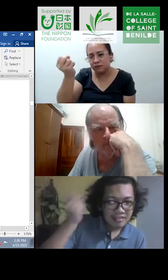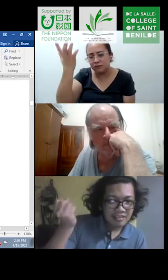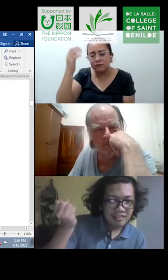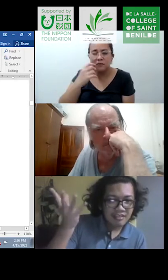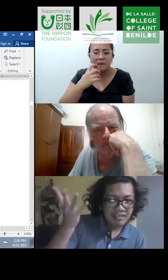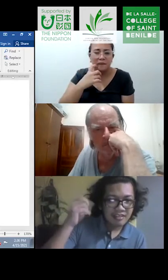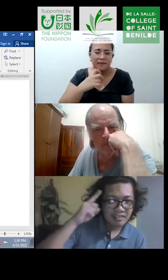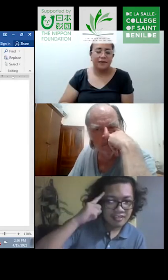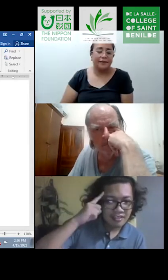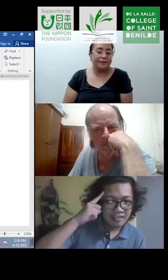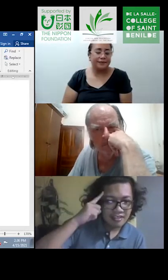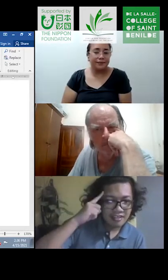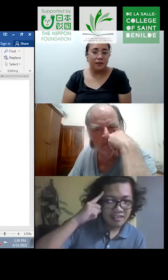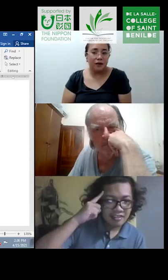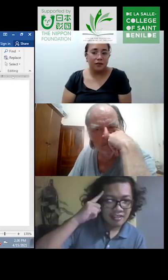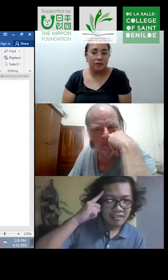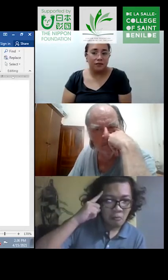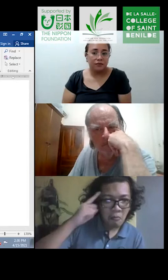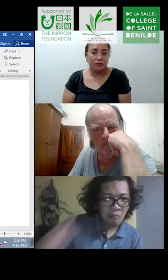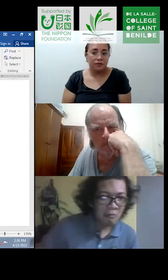so? Think just based on